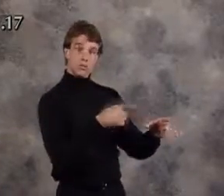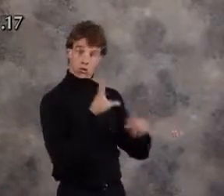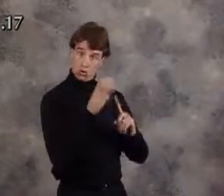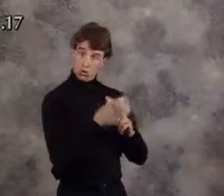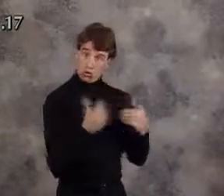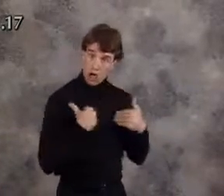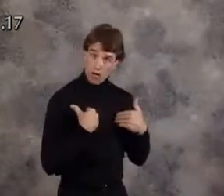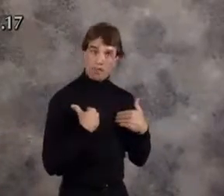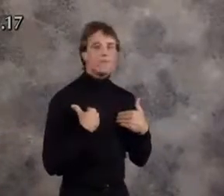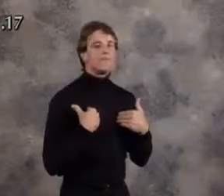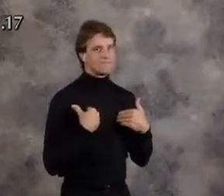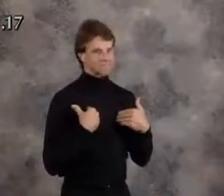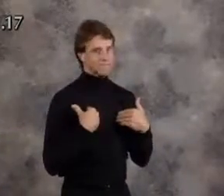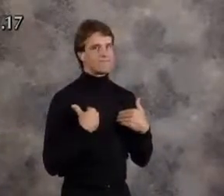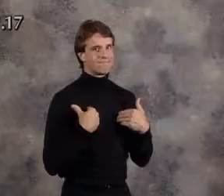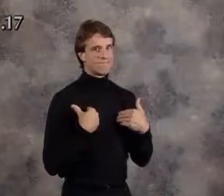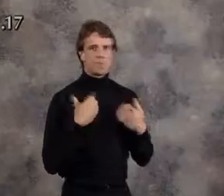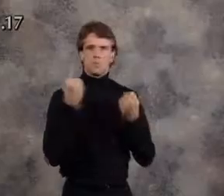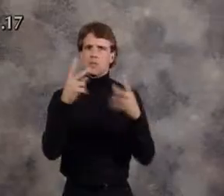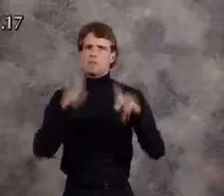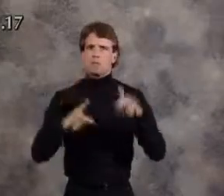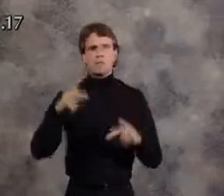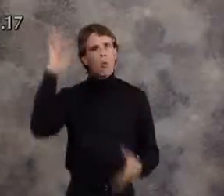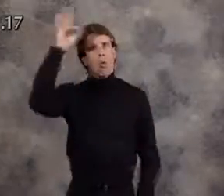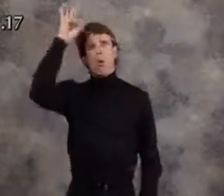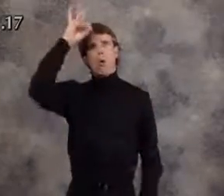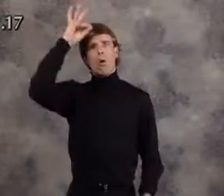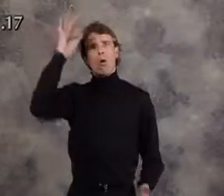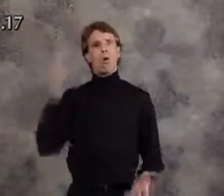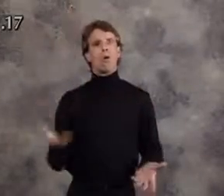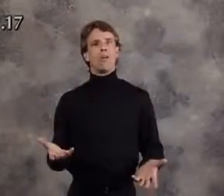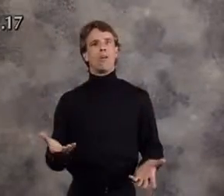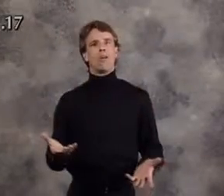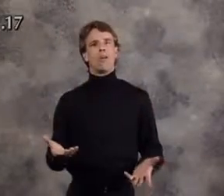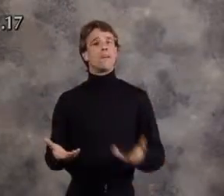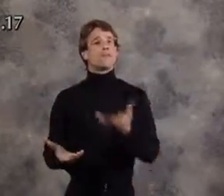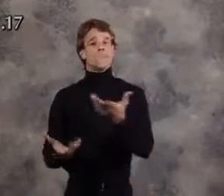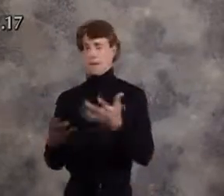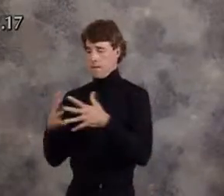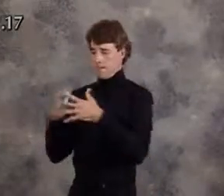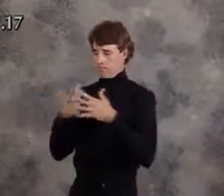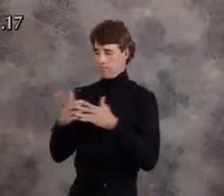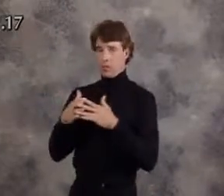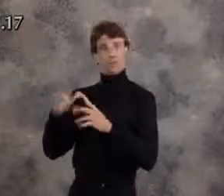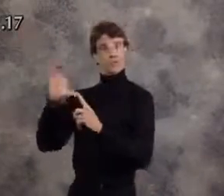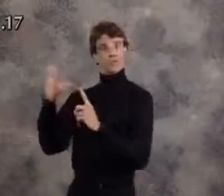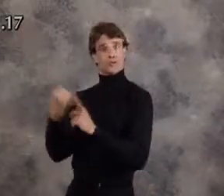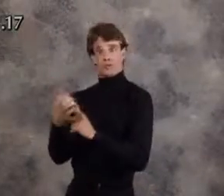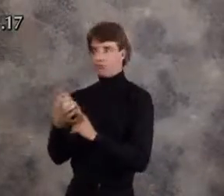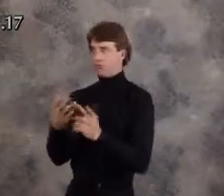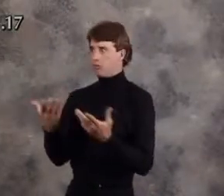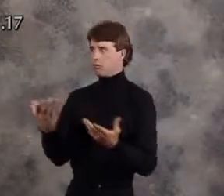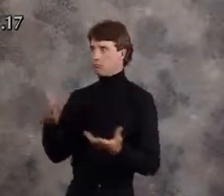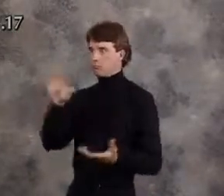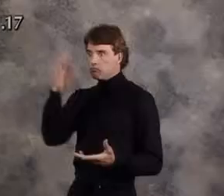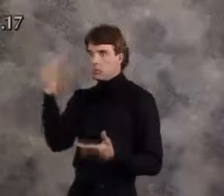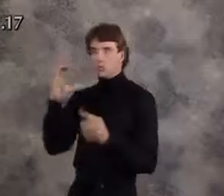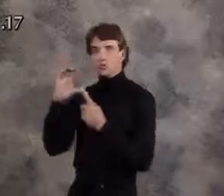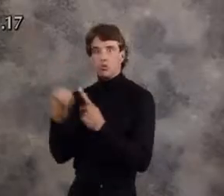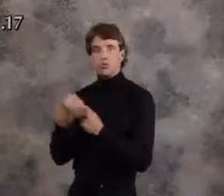Deaf people have their own culture, which many people don't know exists. Just as